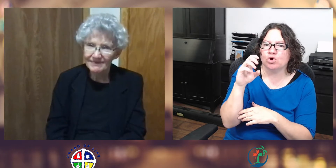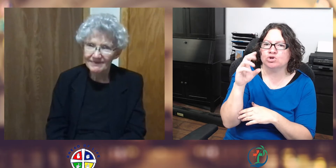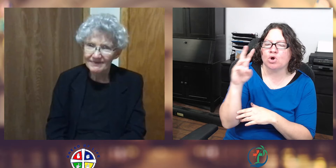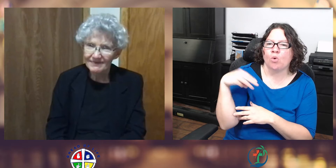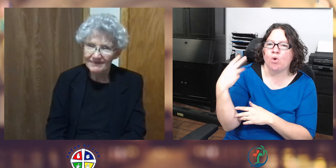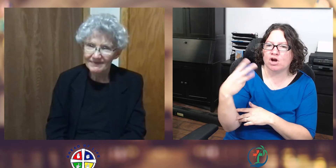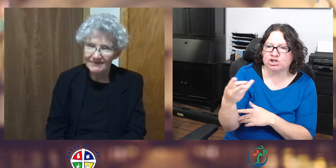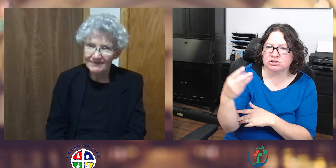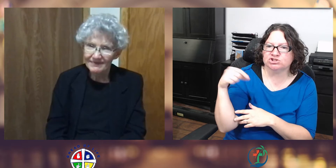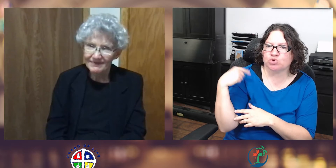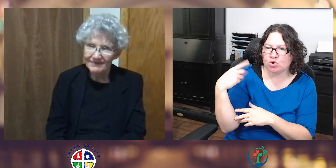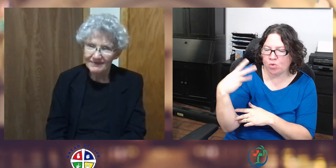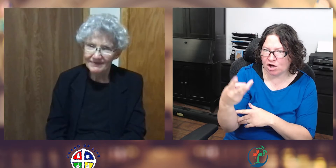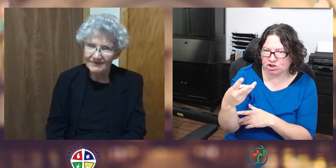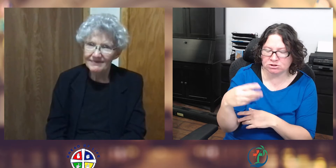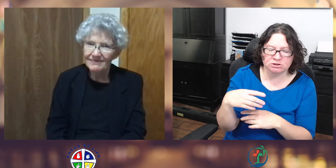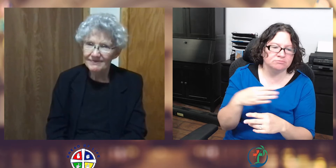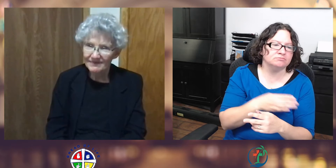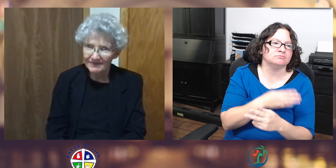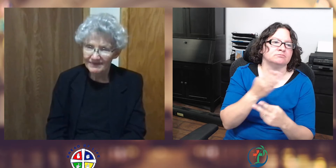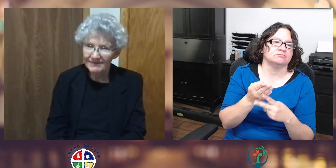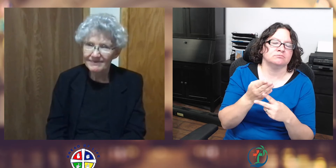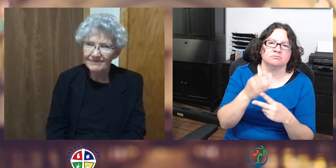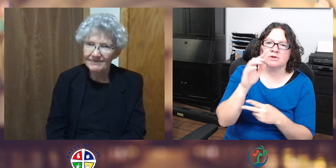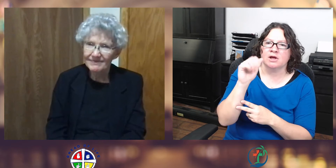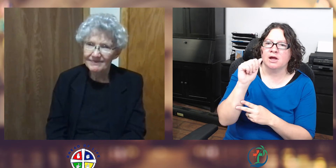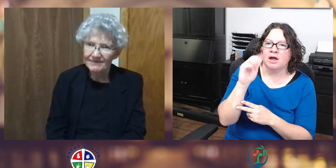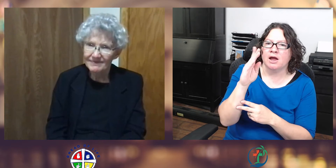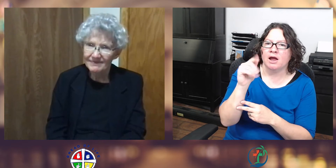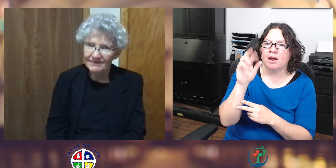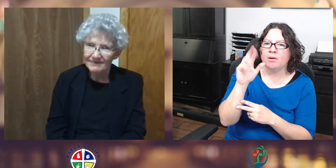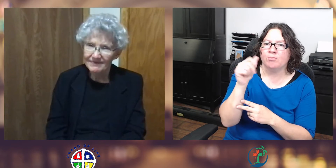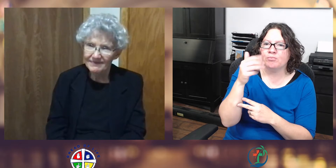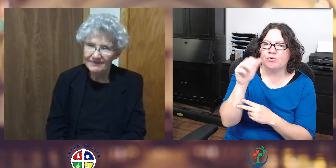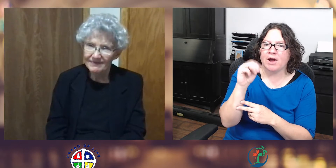Should get some sleep, Philip. We've got a long road ahead of us tomorrow.